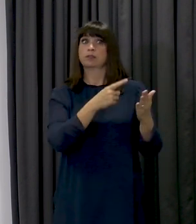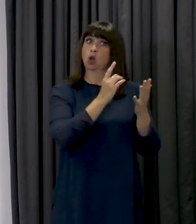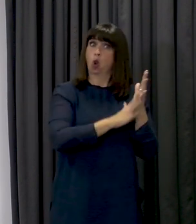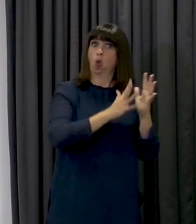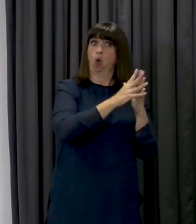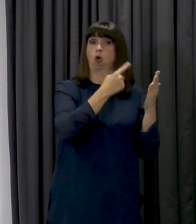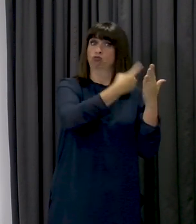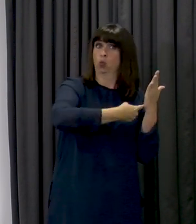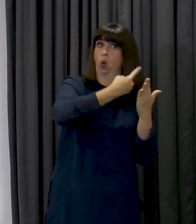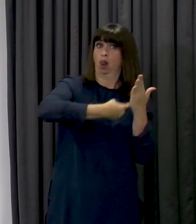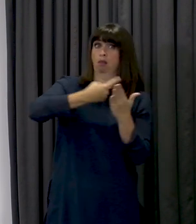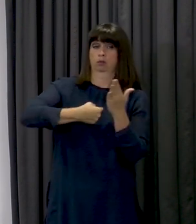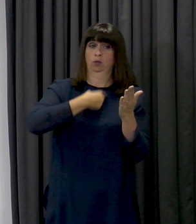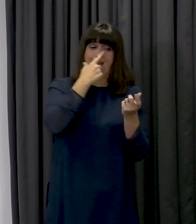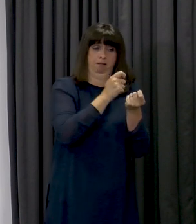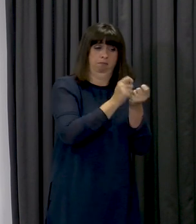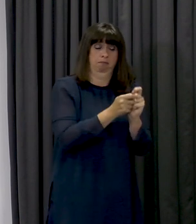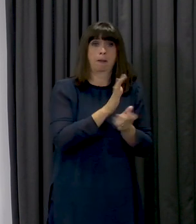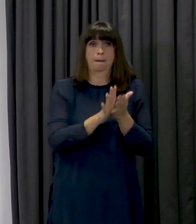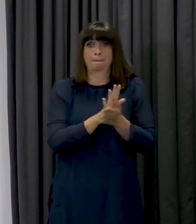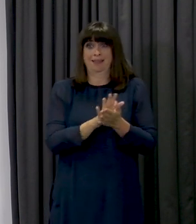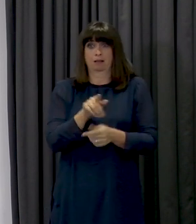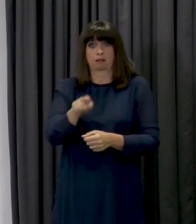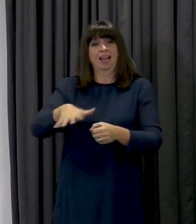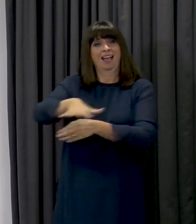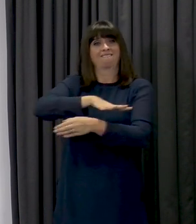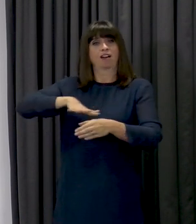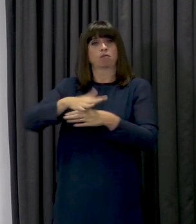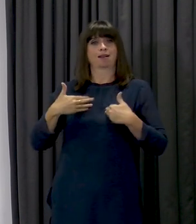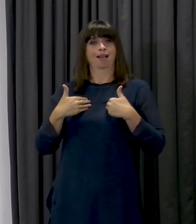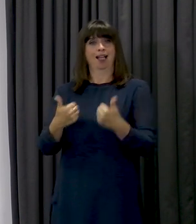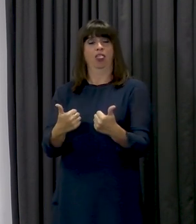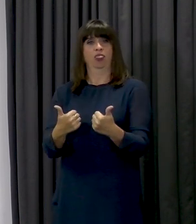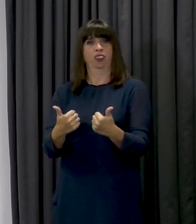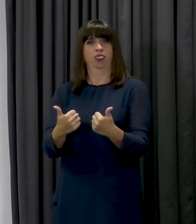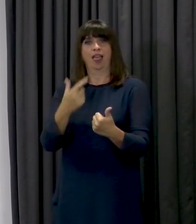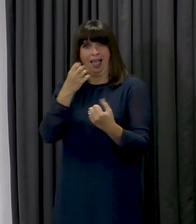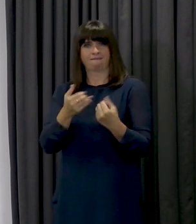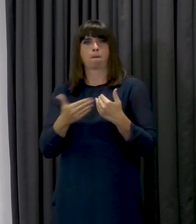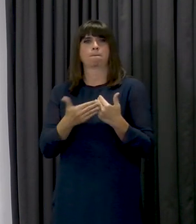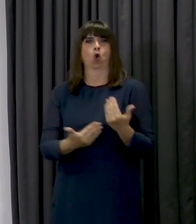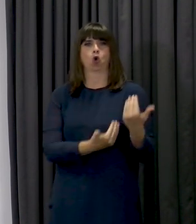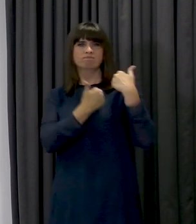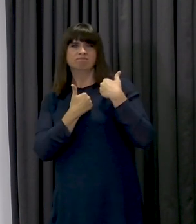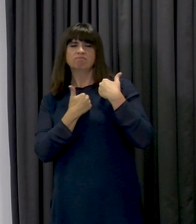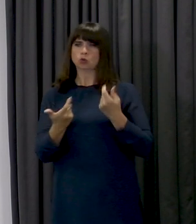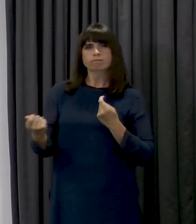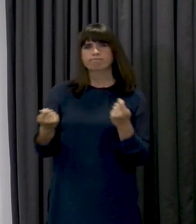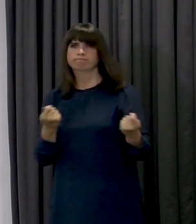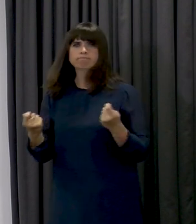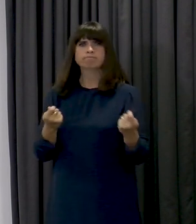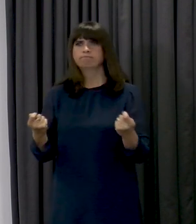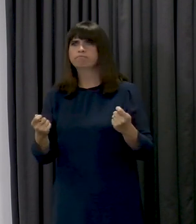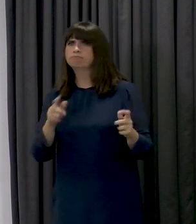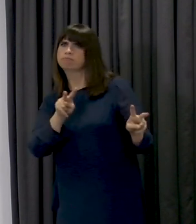regulations to enhance local authorities' environmental health protection powers. This will be